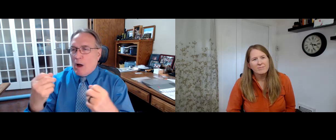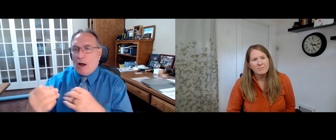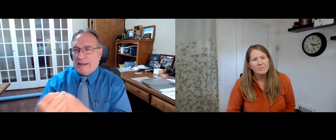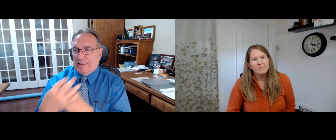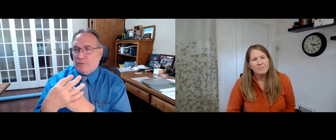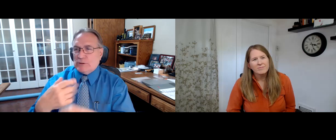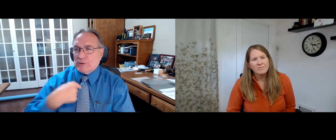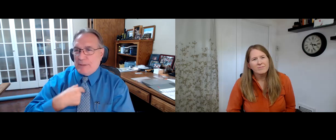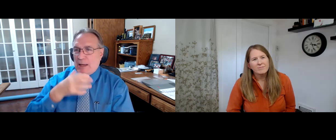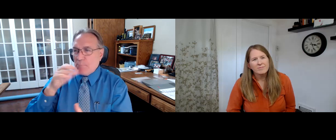Strong influence me